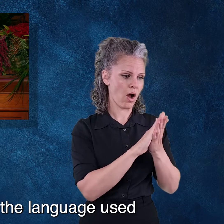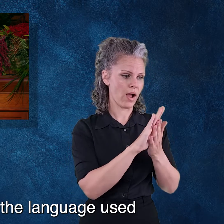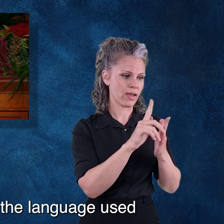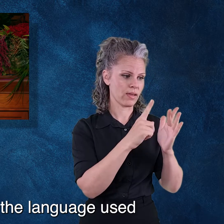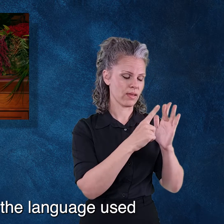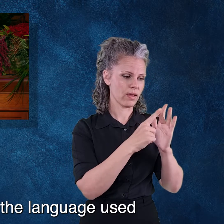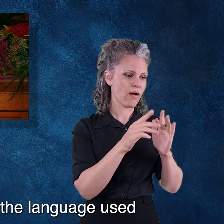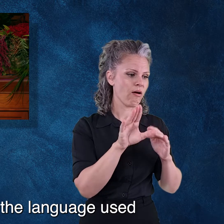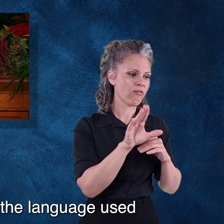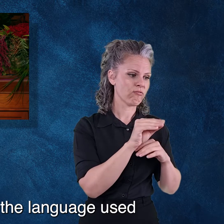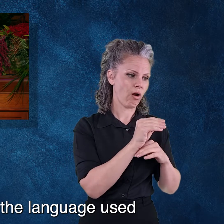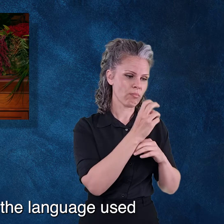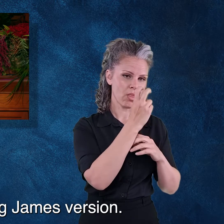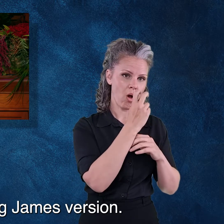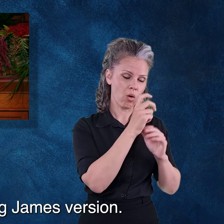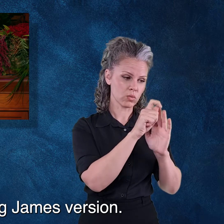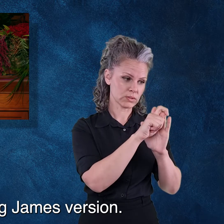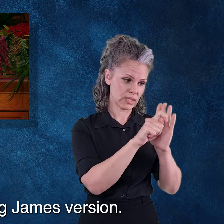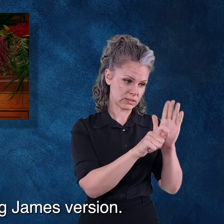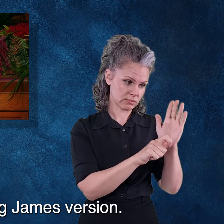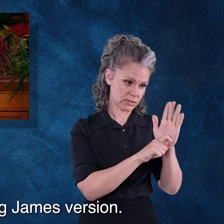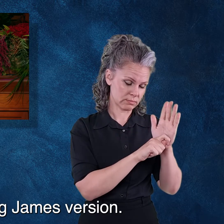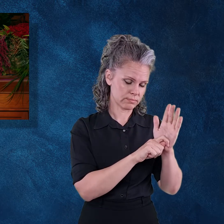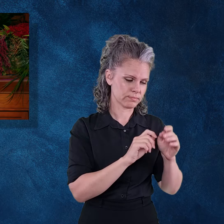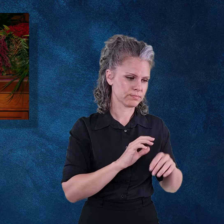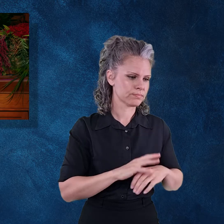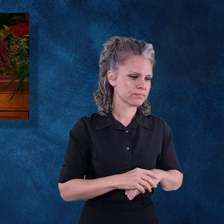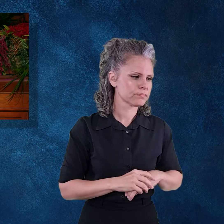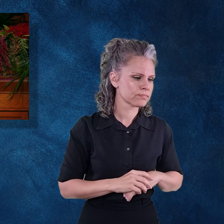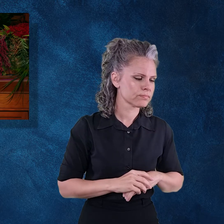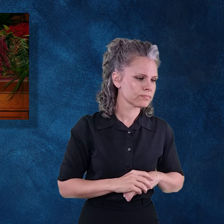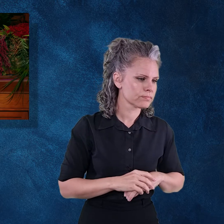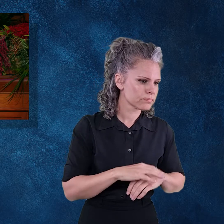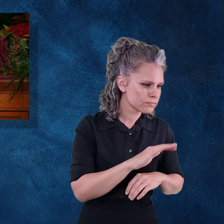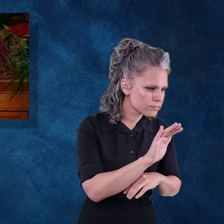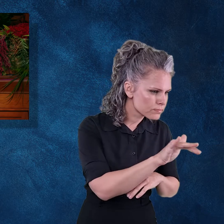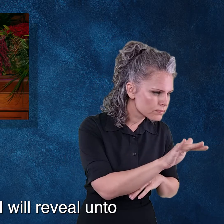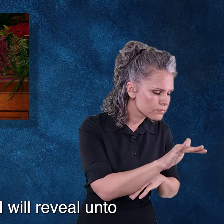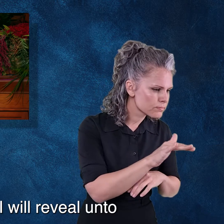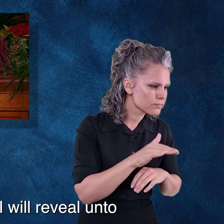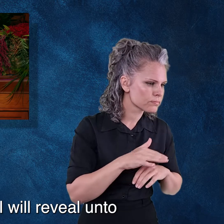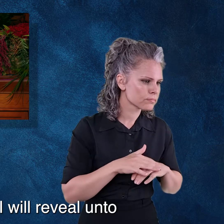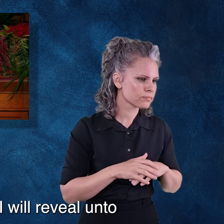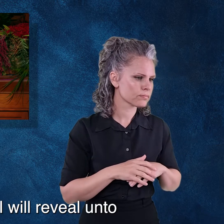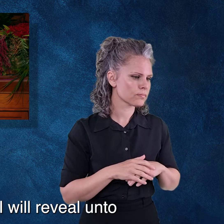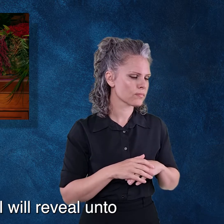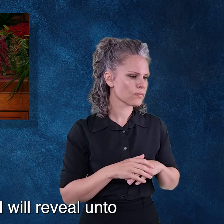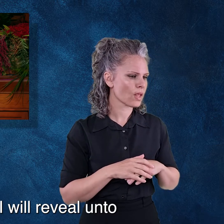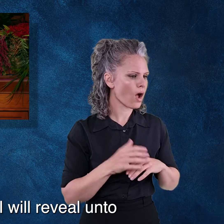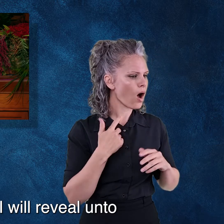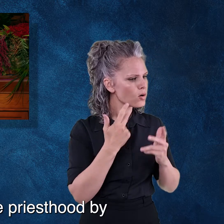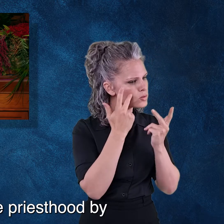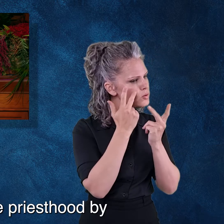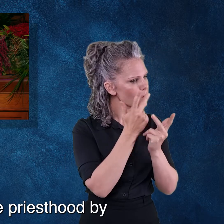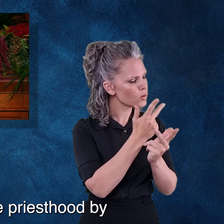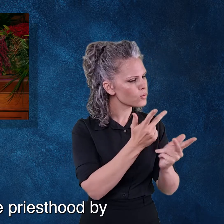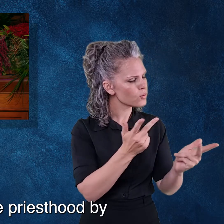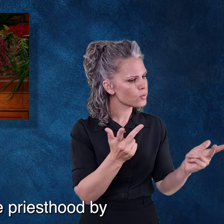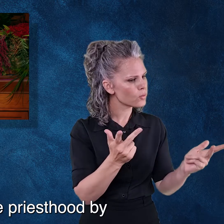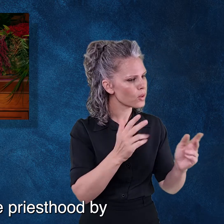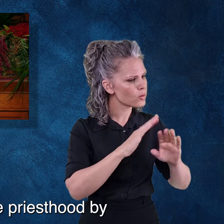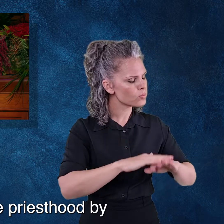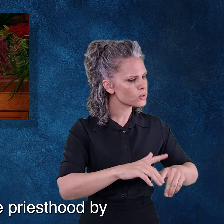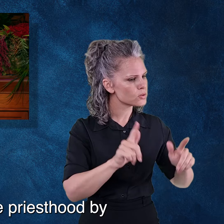variation in the language used in the King James Version. Moroni's. Behold, I will reveal unto you the